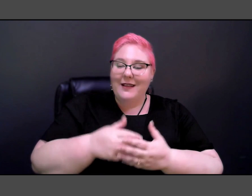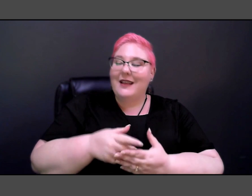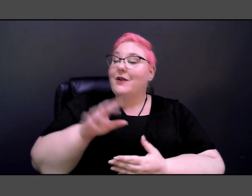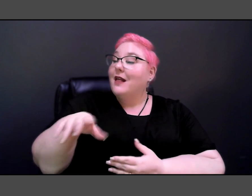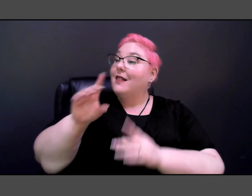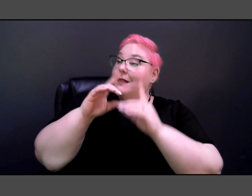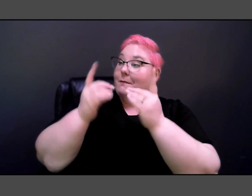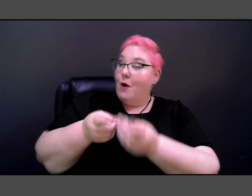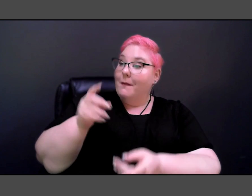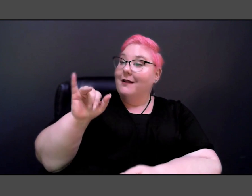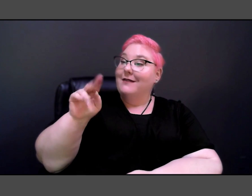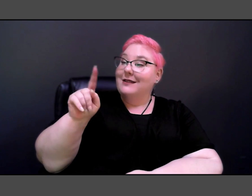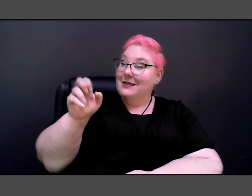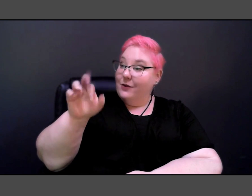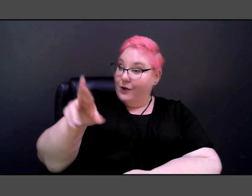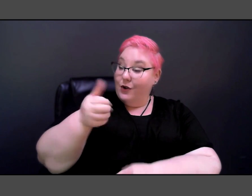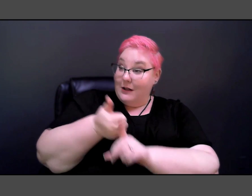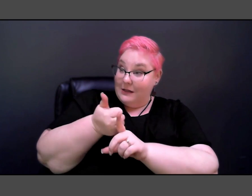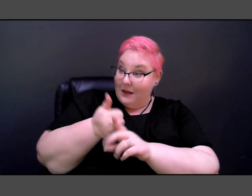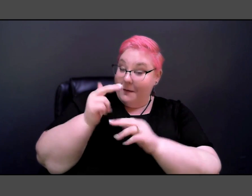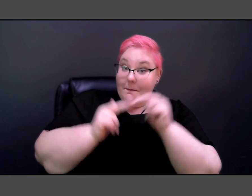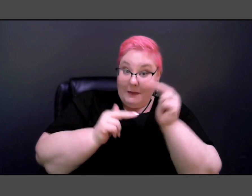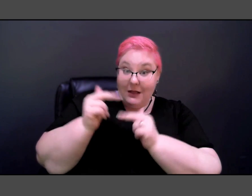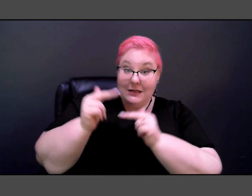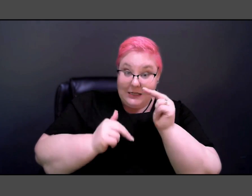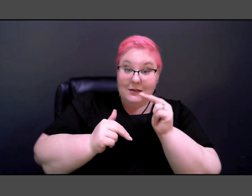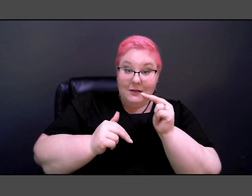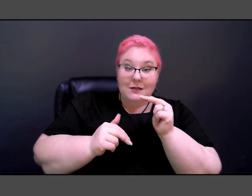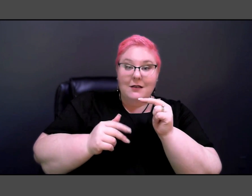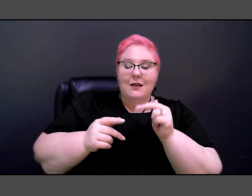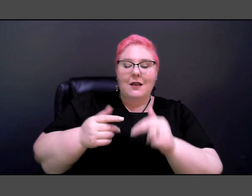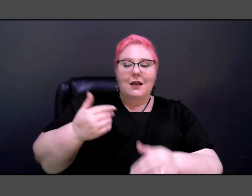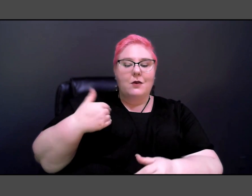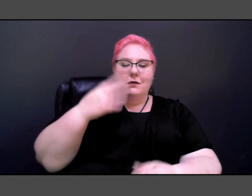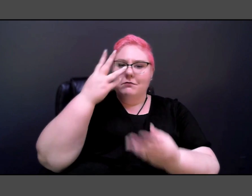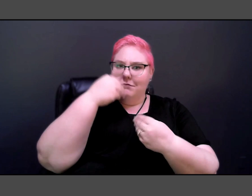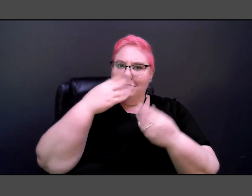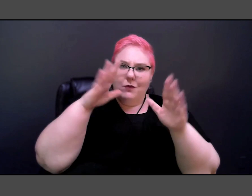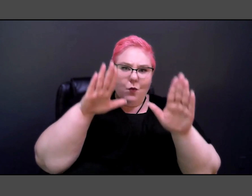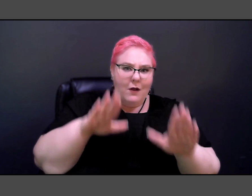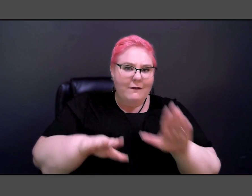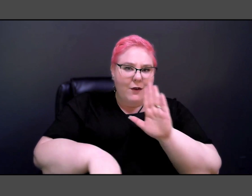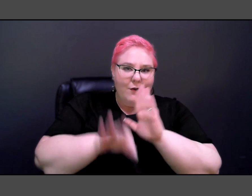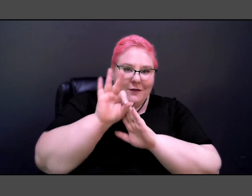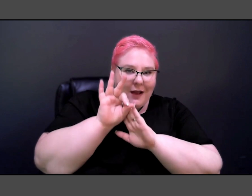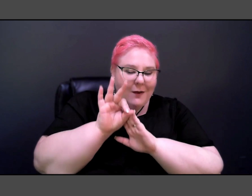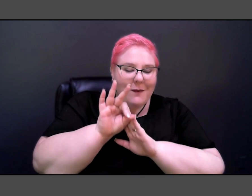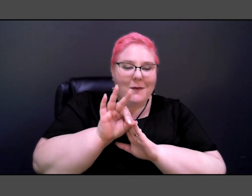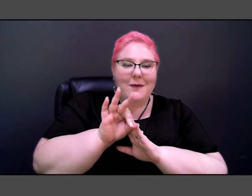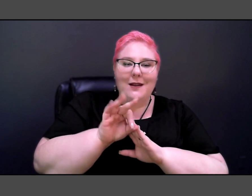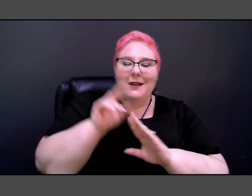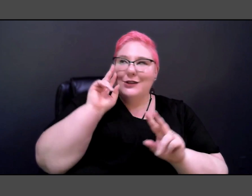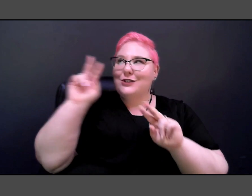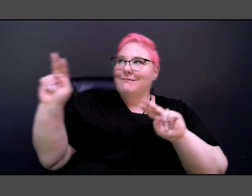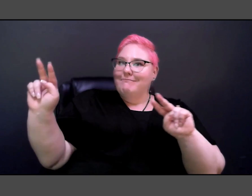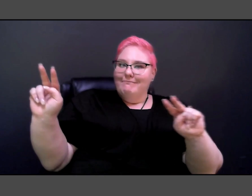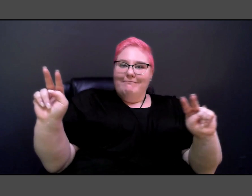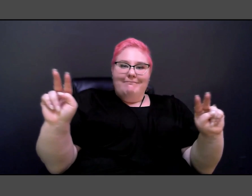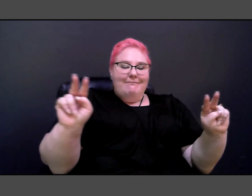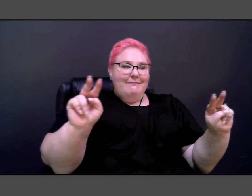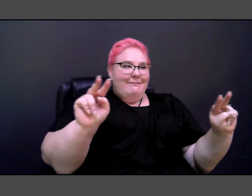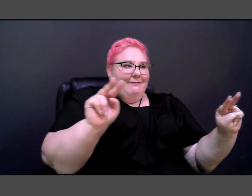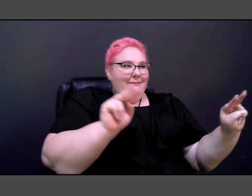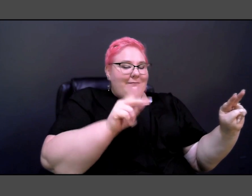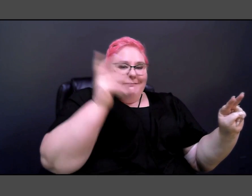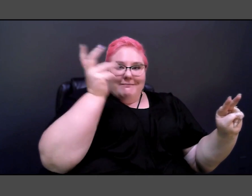itself, the building. It was such a wonderful discovery to see how much remarkable art and native